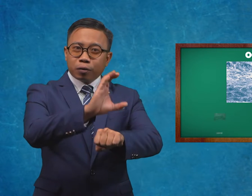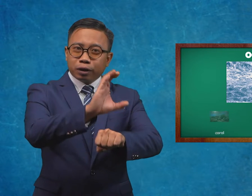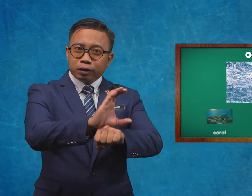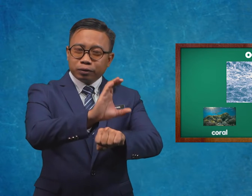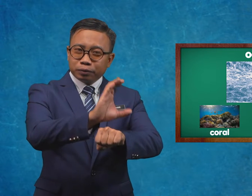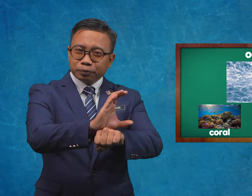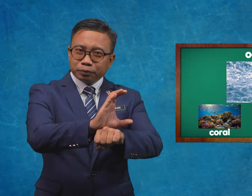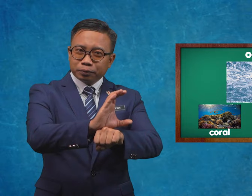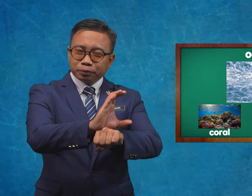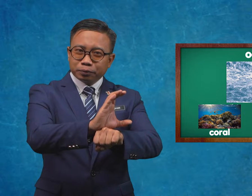Coral,